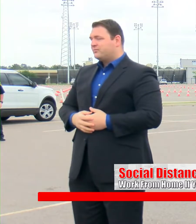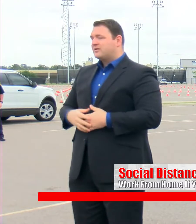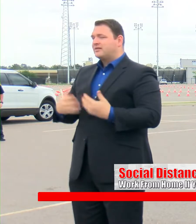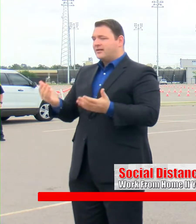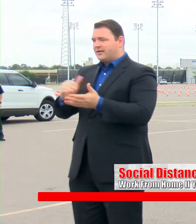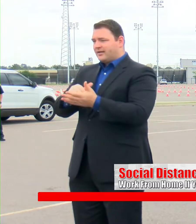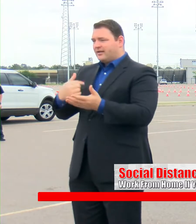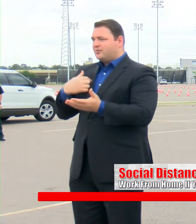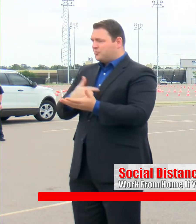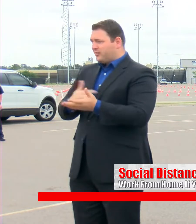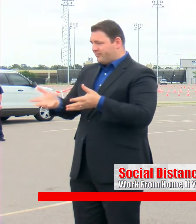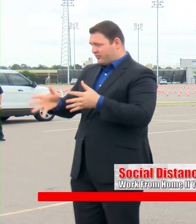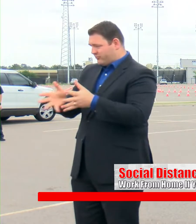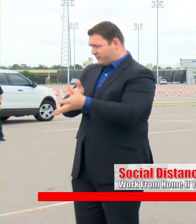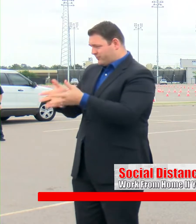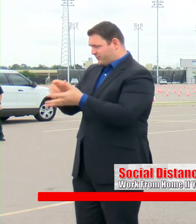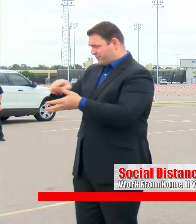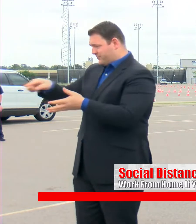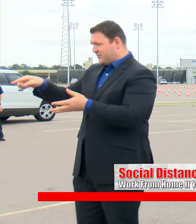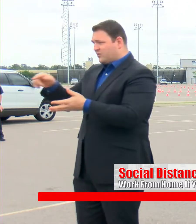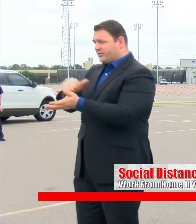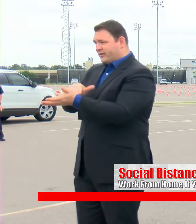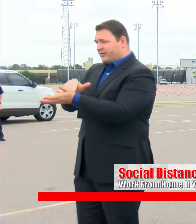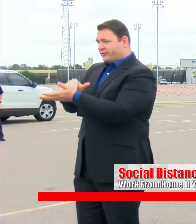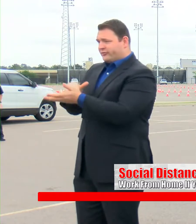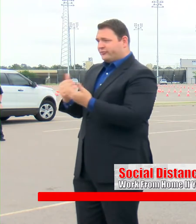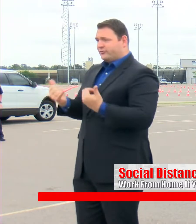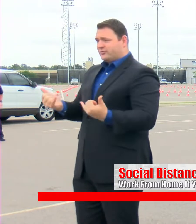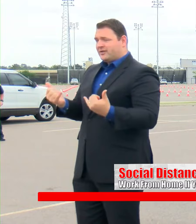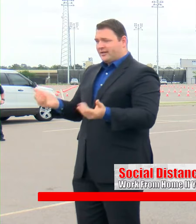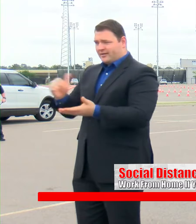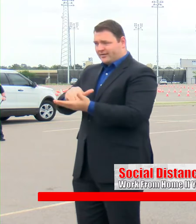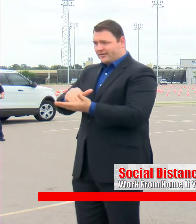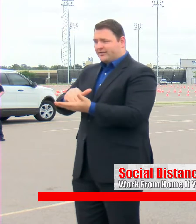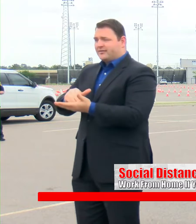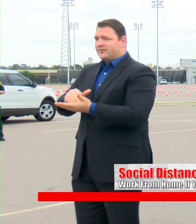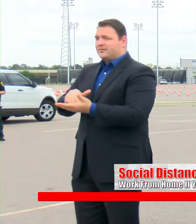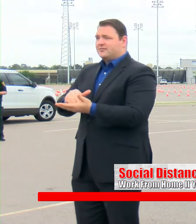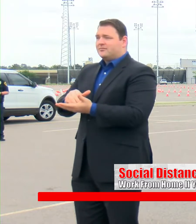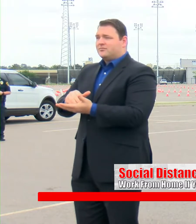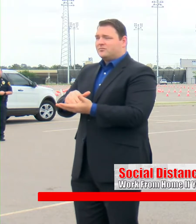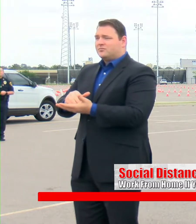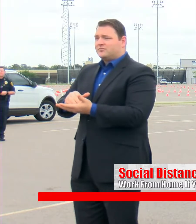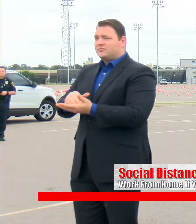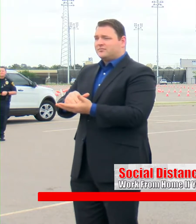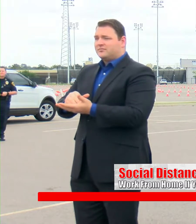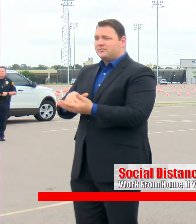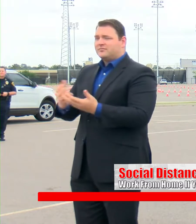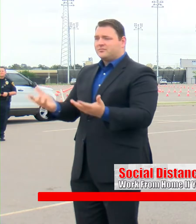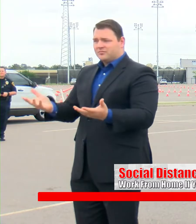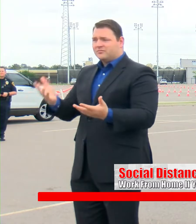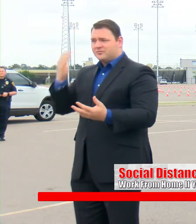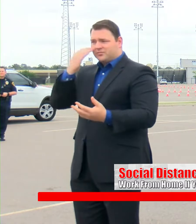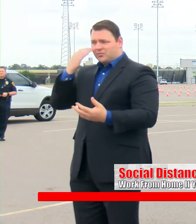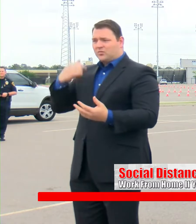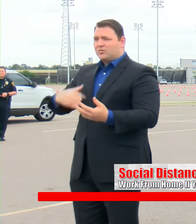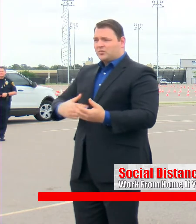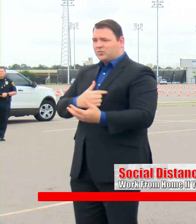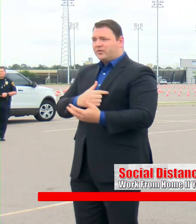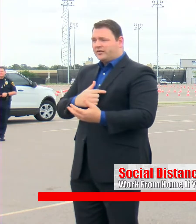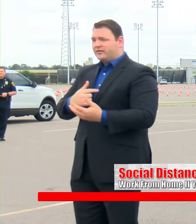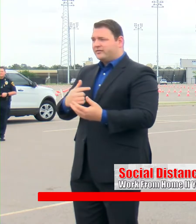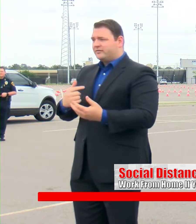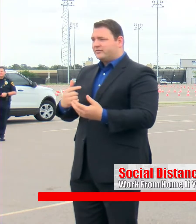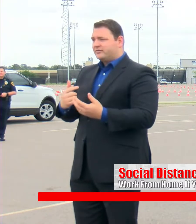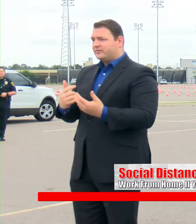professionals. In fact, earlier today, again, we are staying, below the